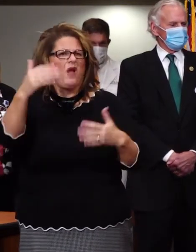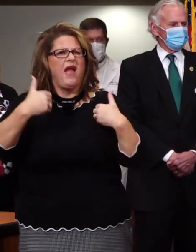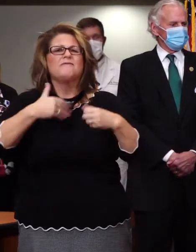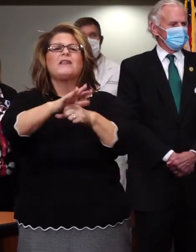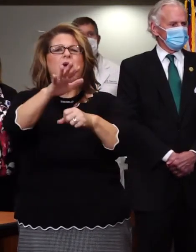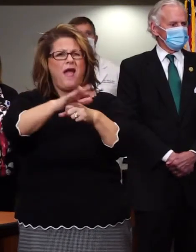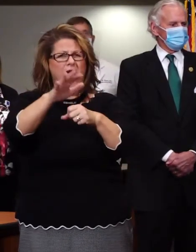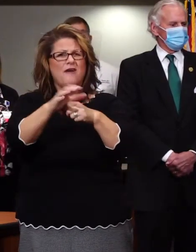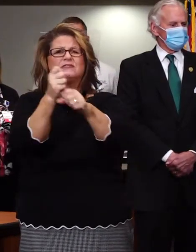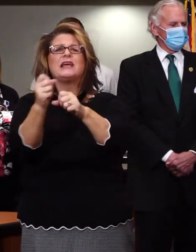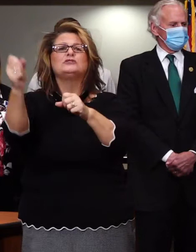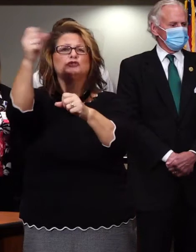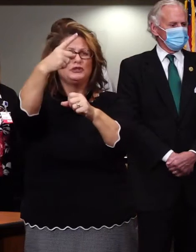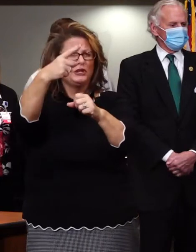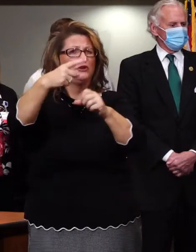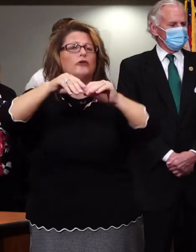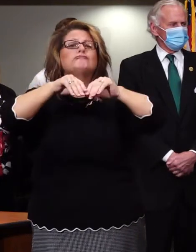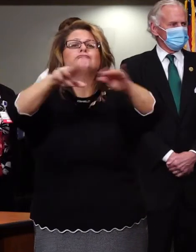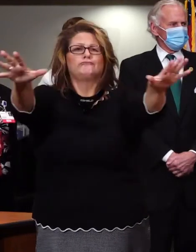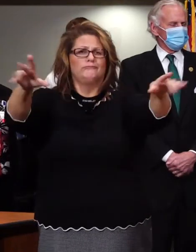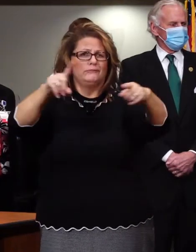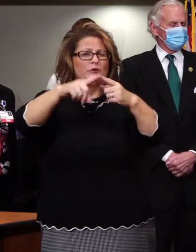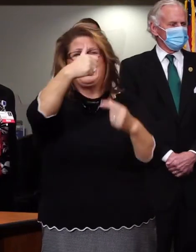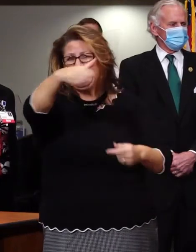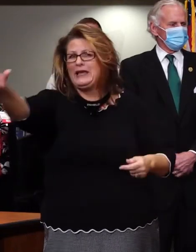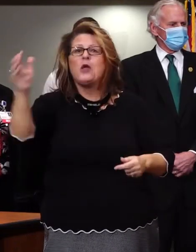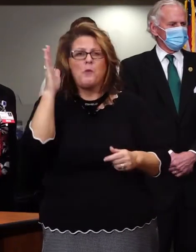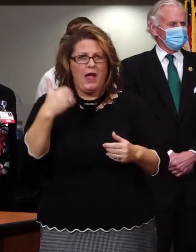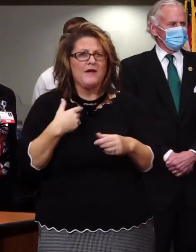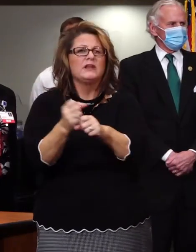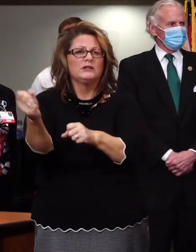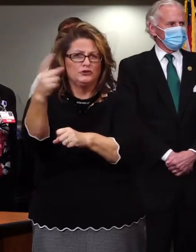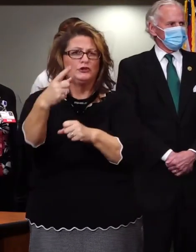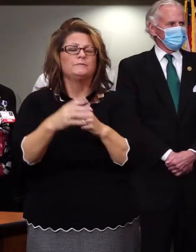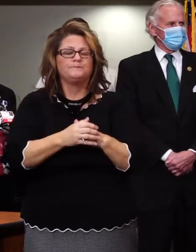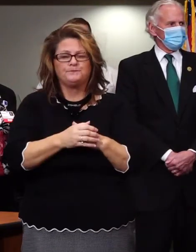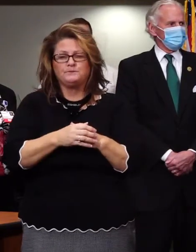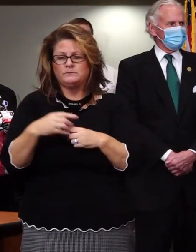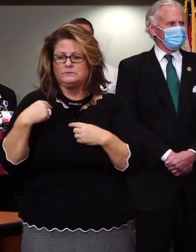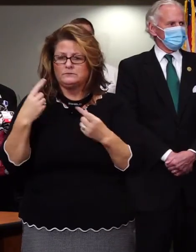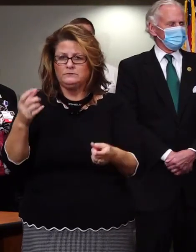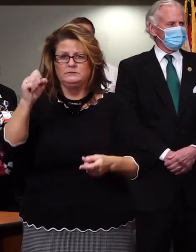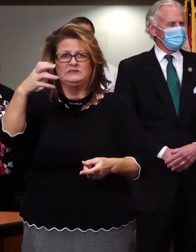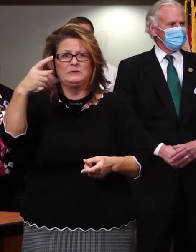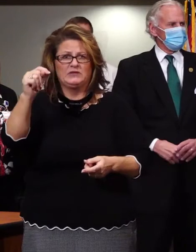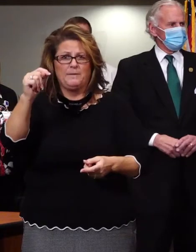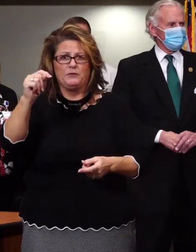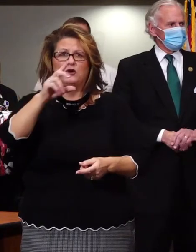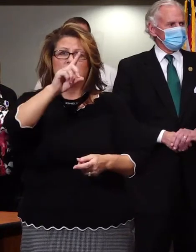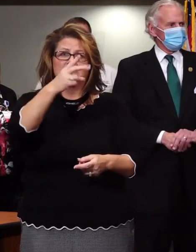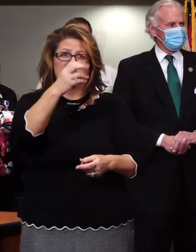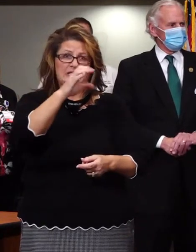public in the next year. Since September, DHEC has been meeting with our partners at the